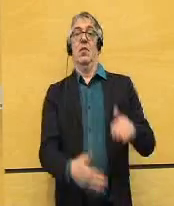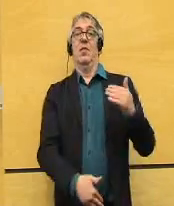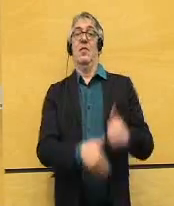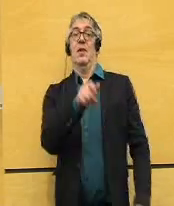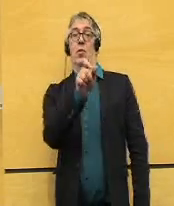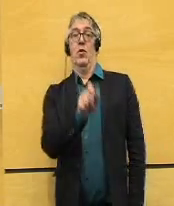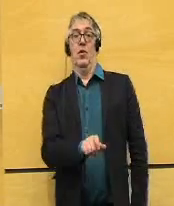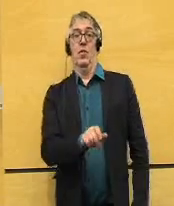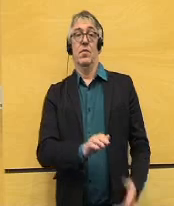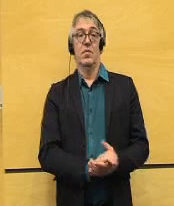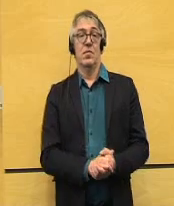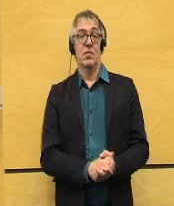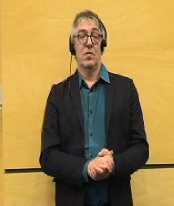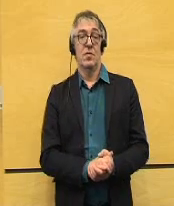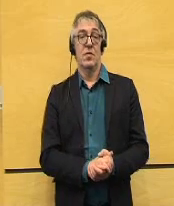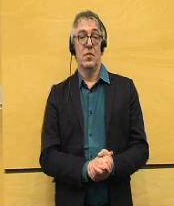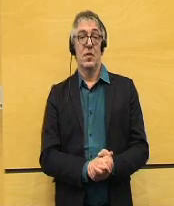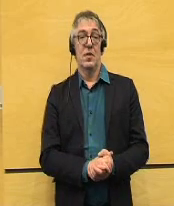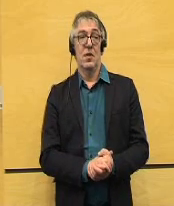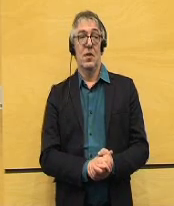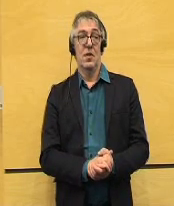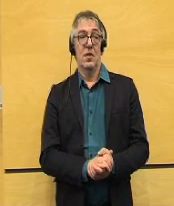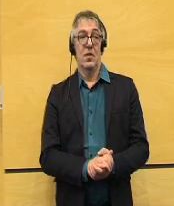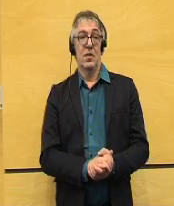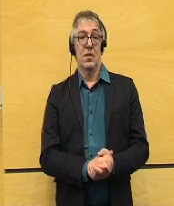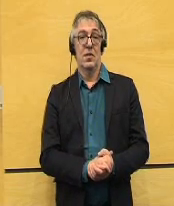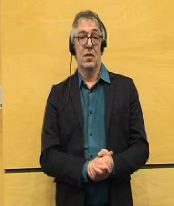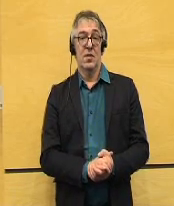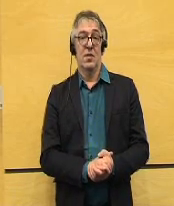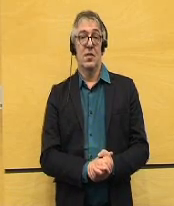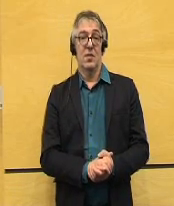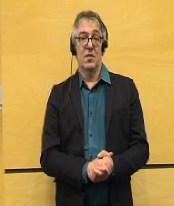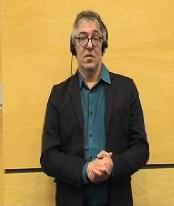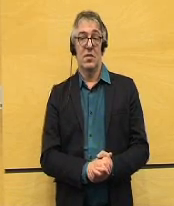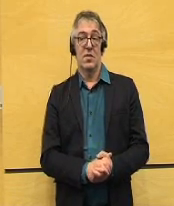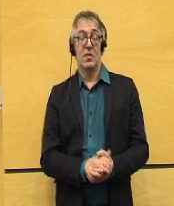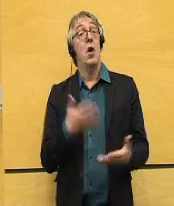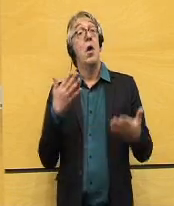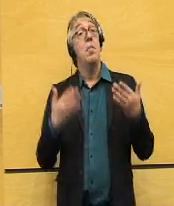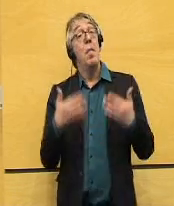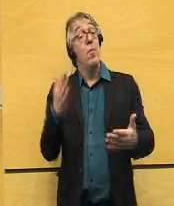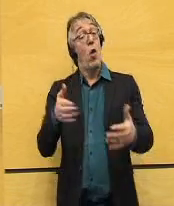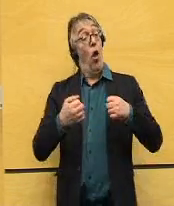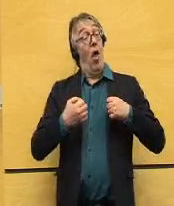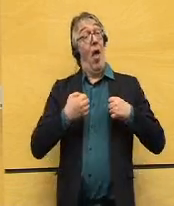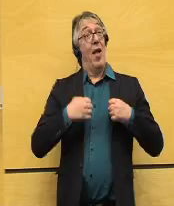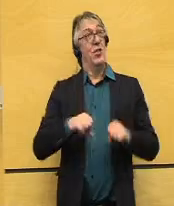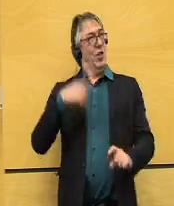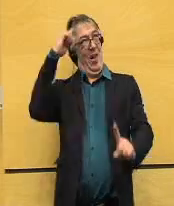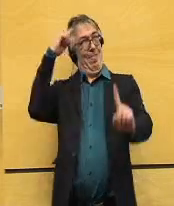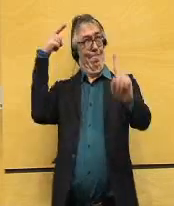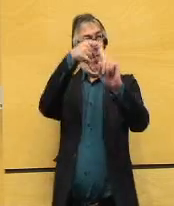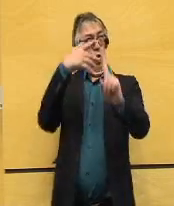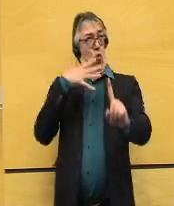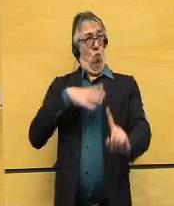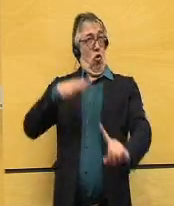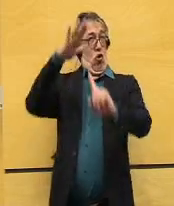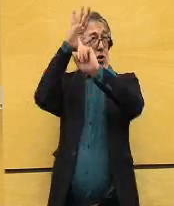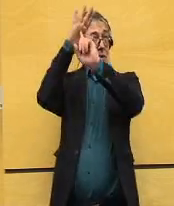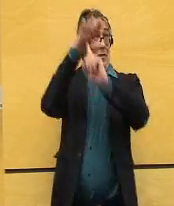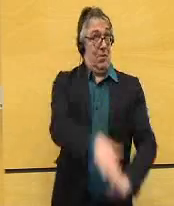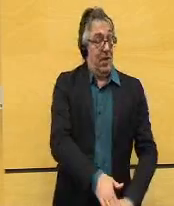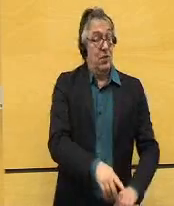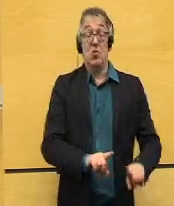even though such action may not be deliberately intended to discriminate against persons